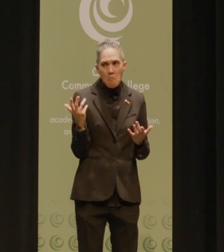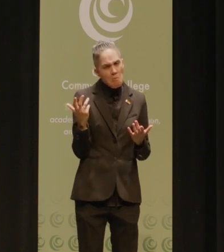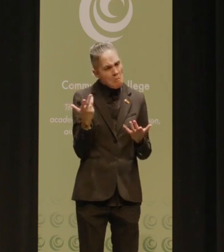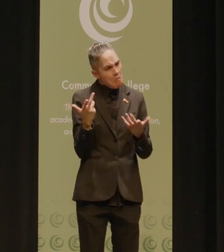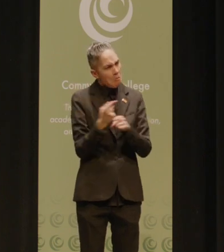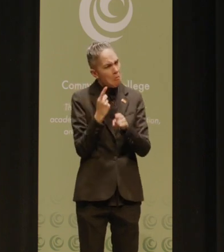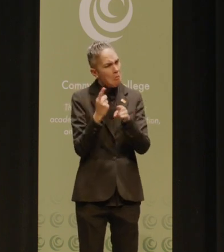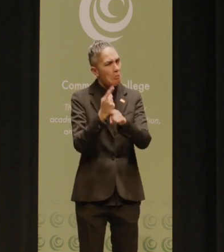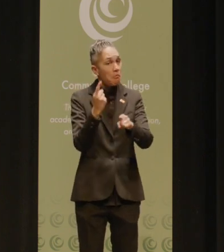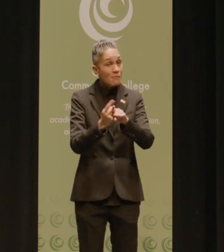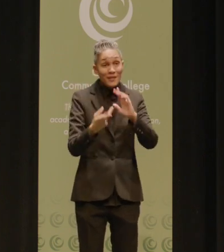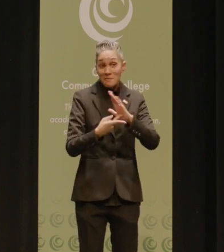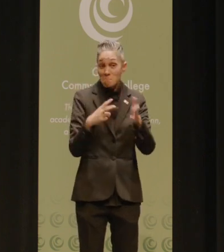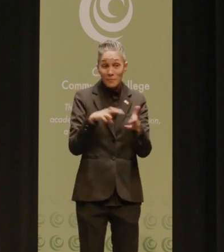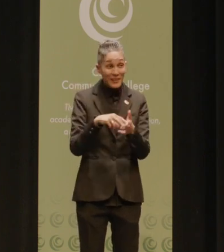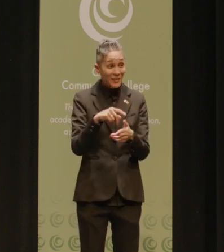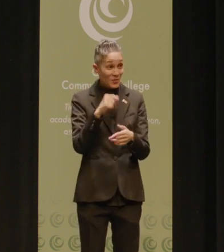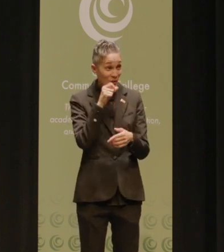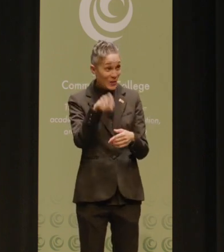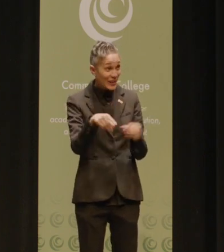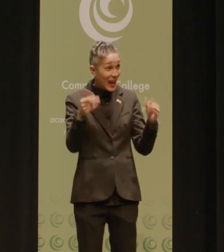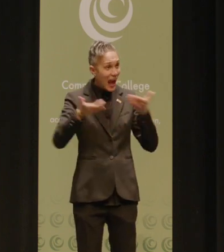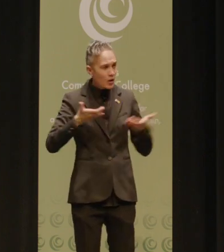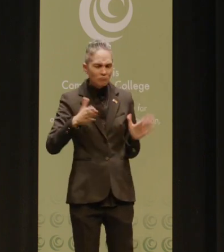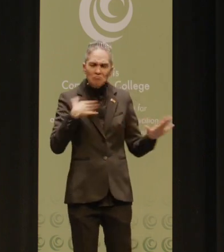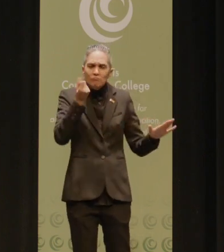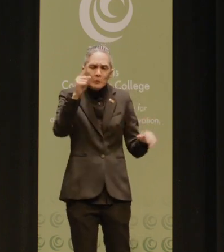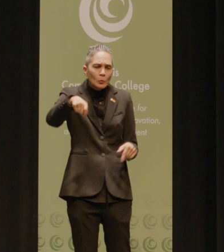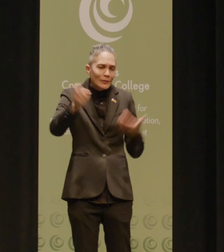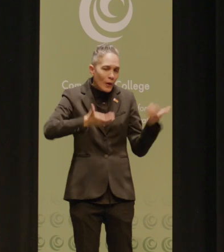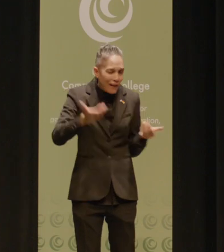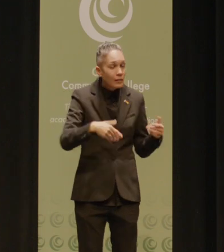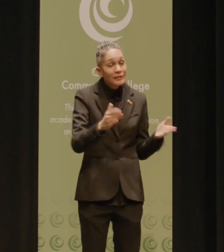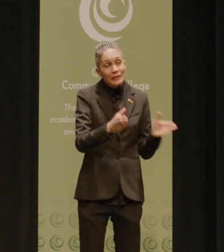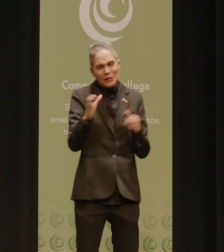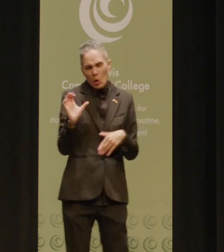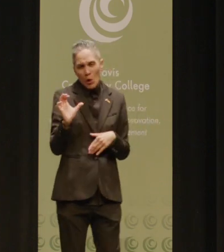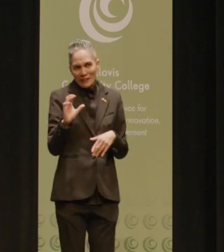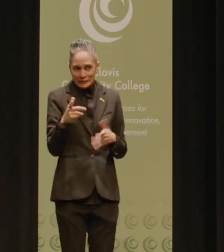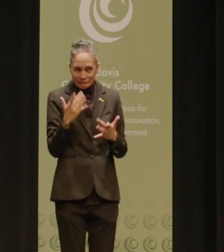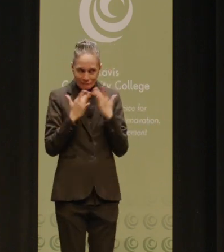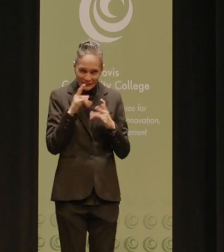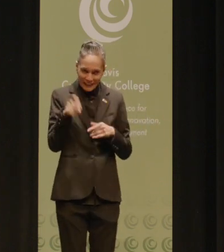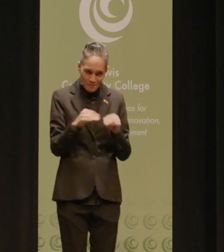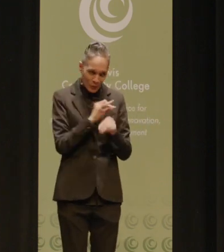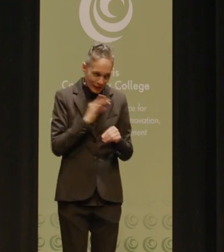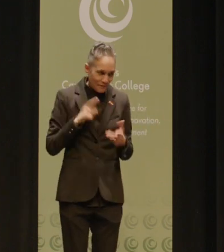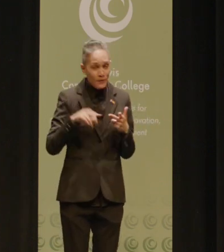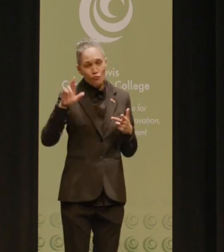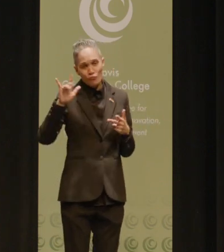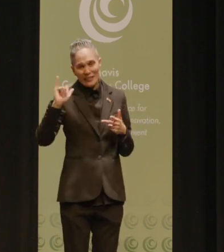they should be. That doesn't mean you don't need more, I understand. Clovis is still a little understaffed. Reedley may be a